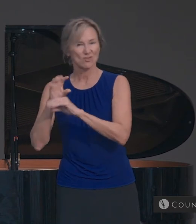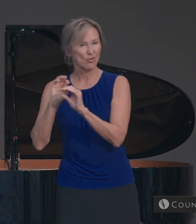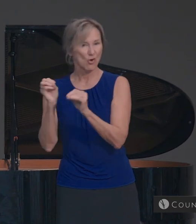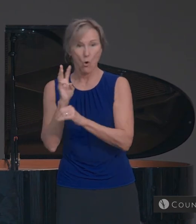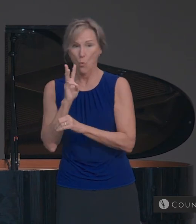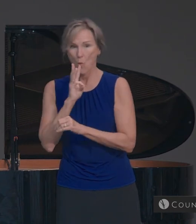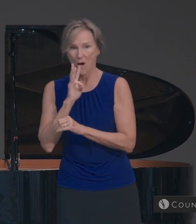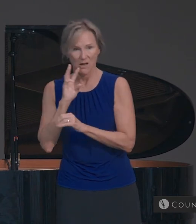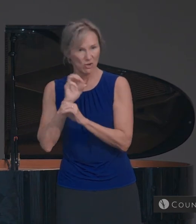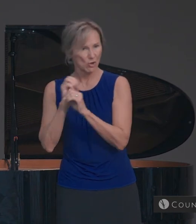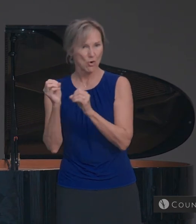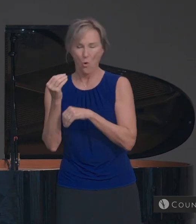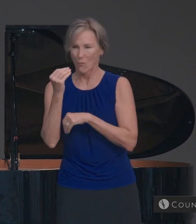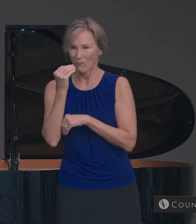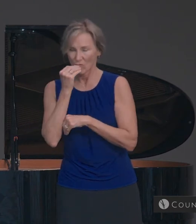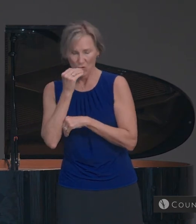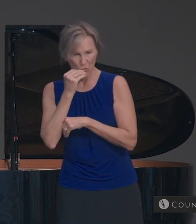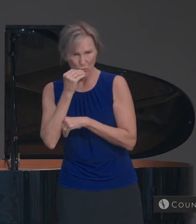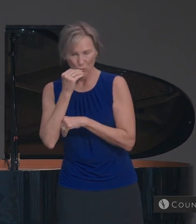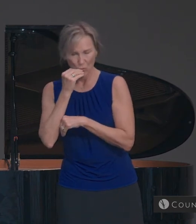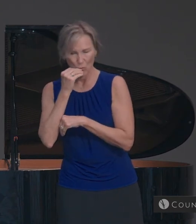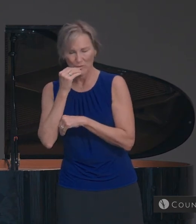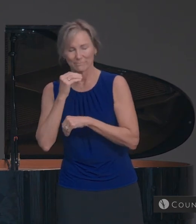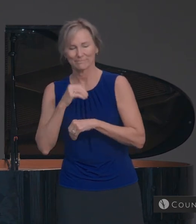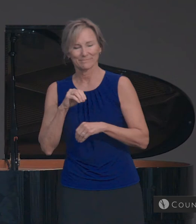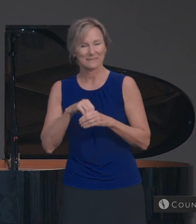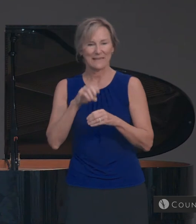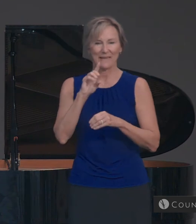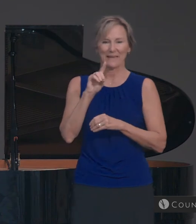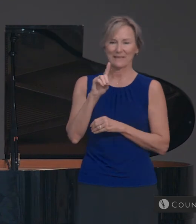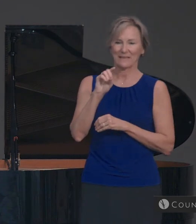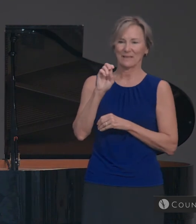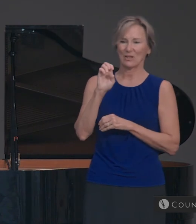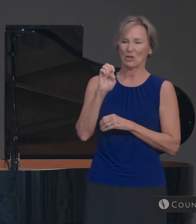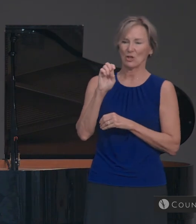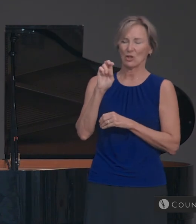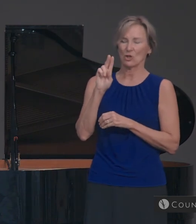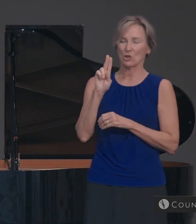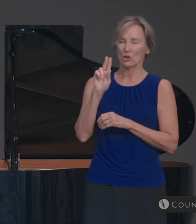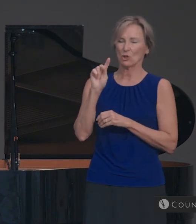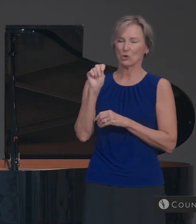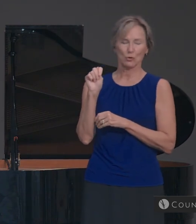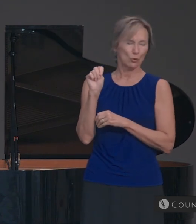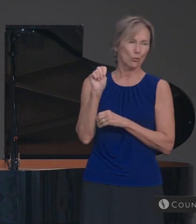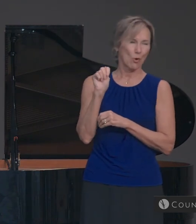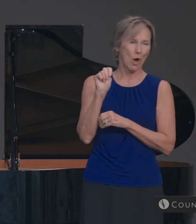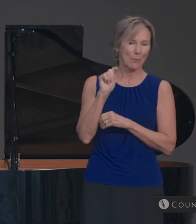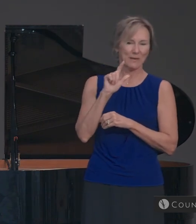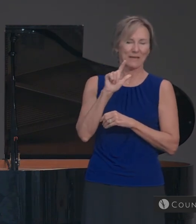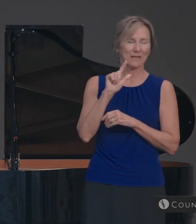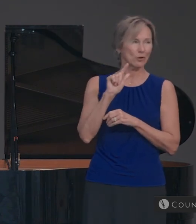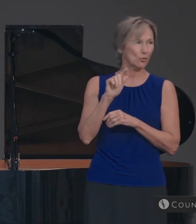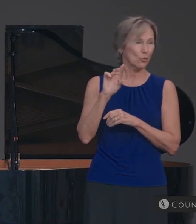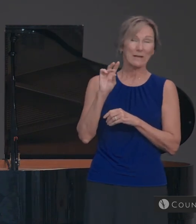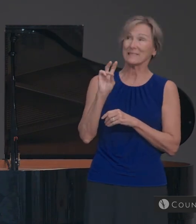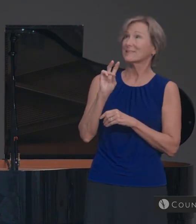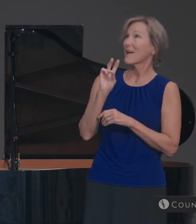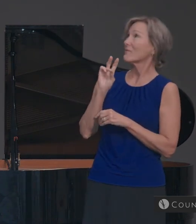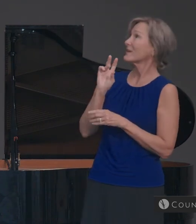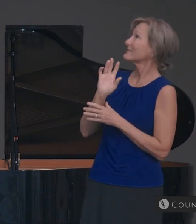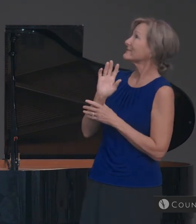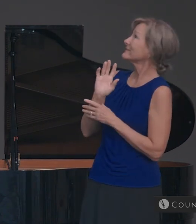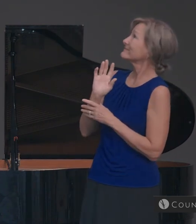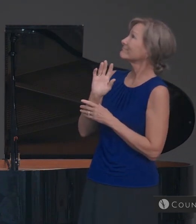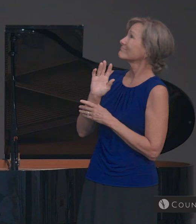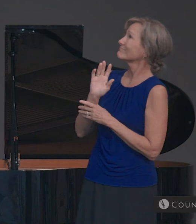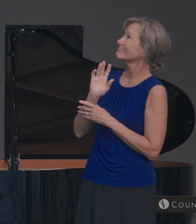do. He says in Deuteronomy 28, 52 to 57, I don't have it all here, I don't think. In fact, I don't think I have it up on the thing. It